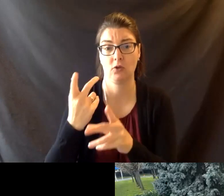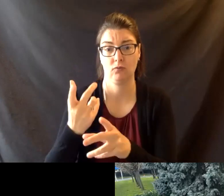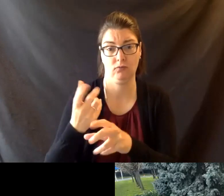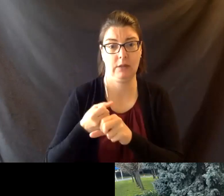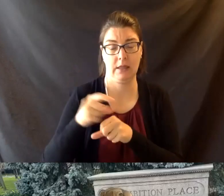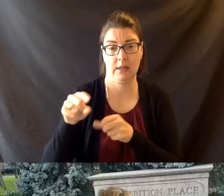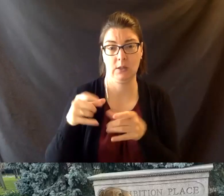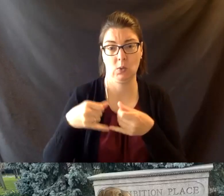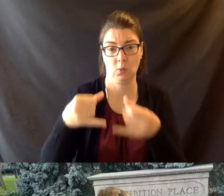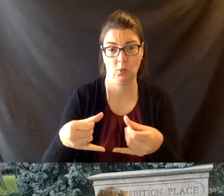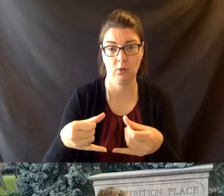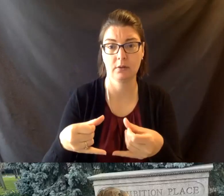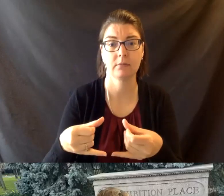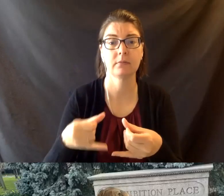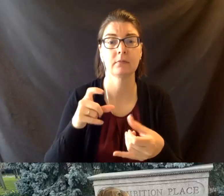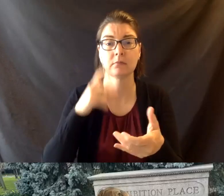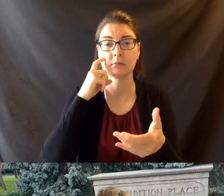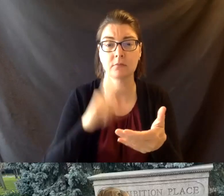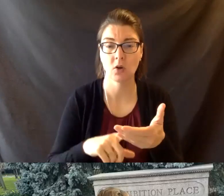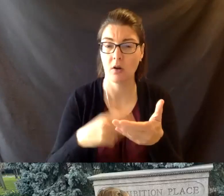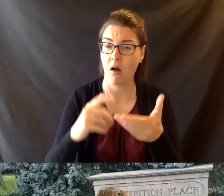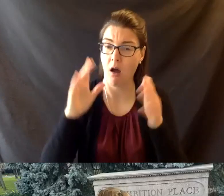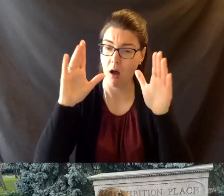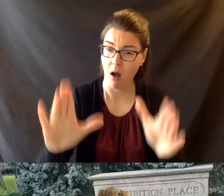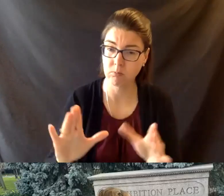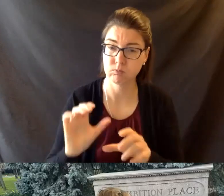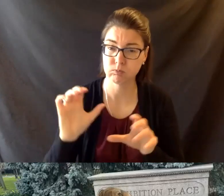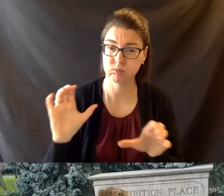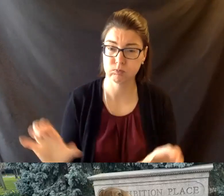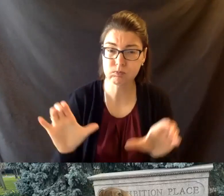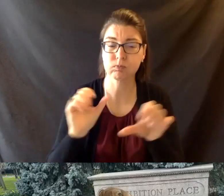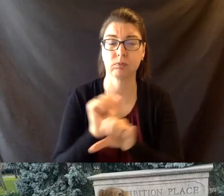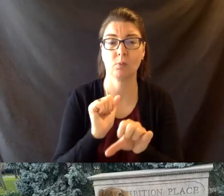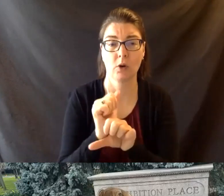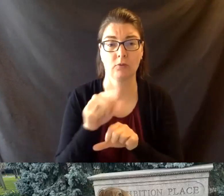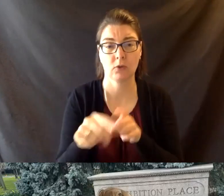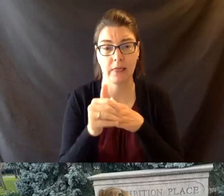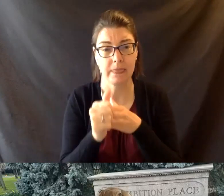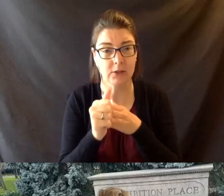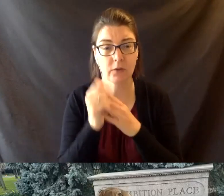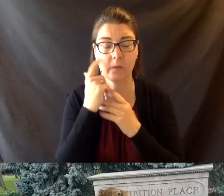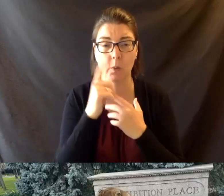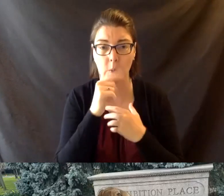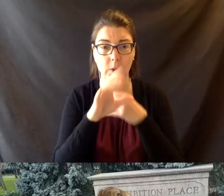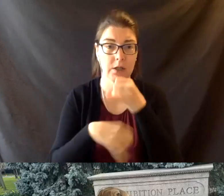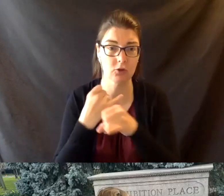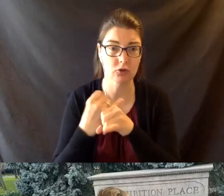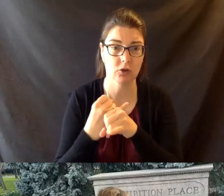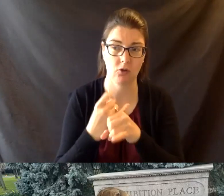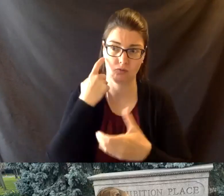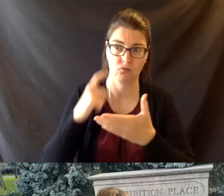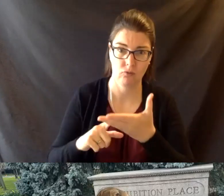This distinction is in recognition of her outstanding accomplishments and leadership as an internationally recognized scholar of